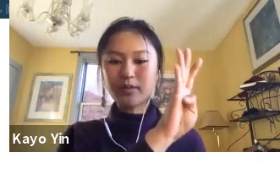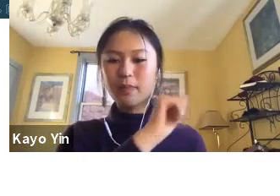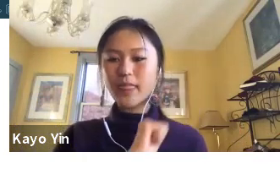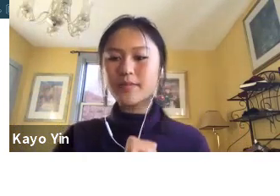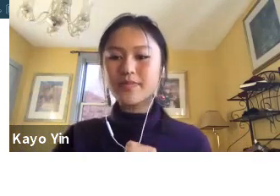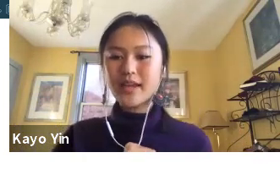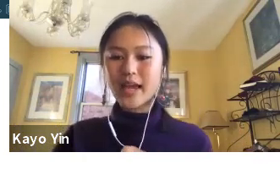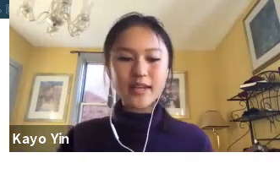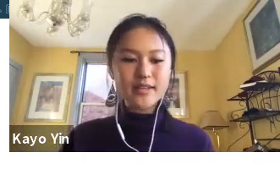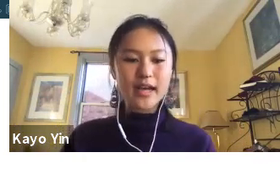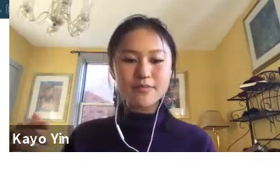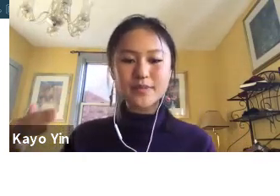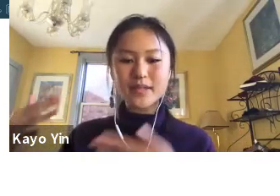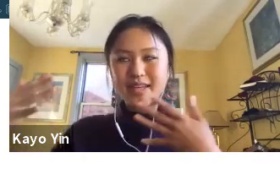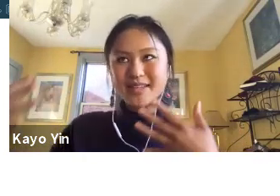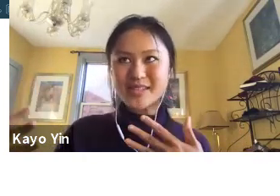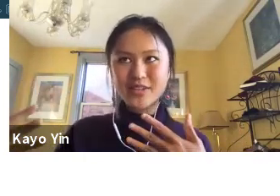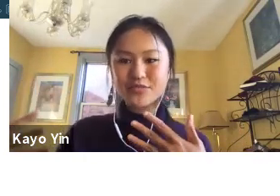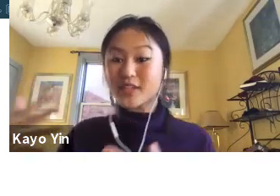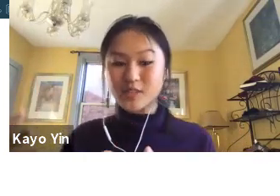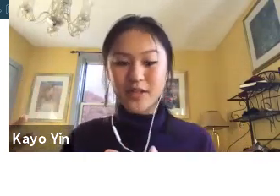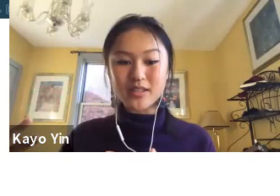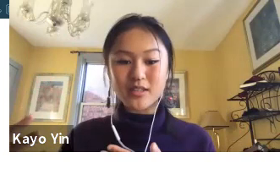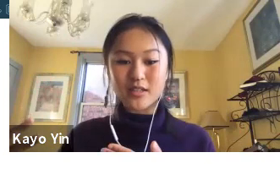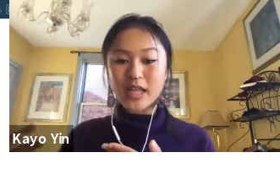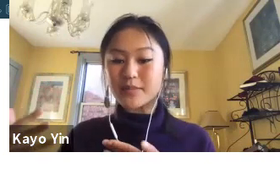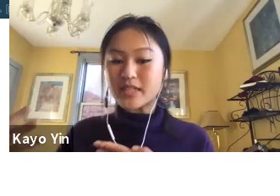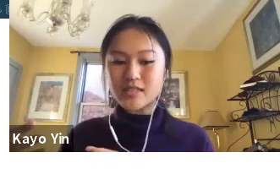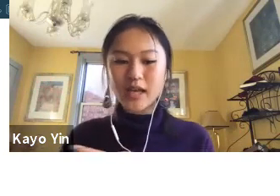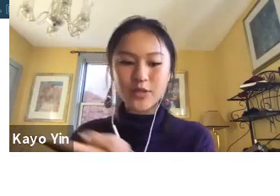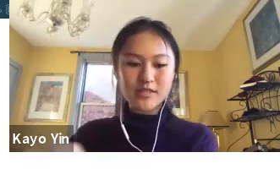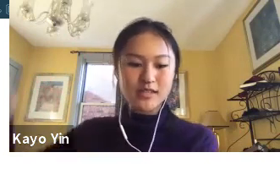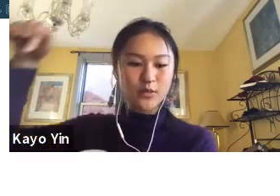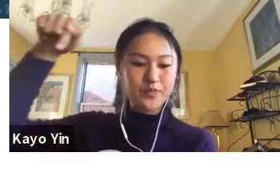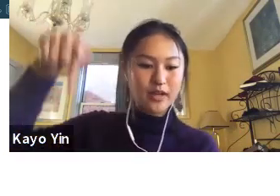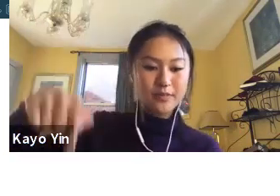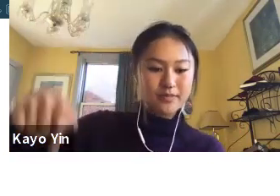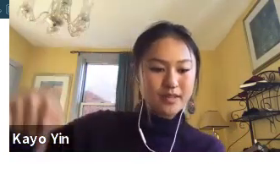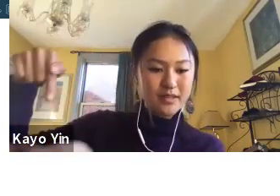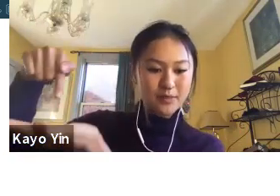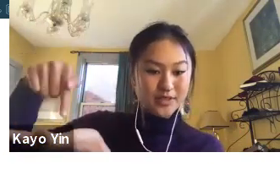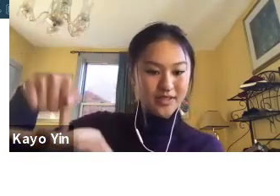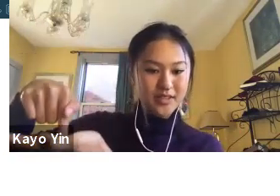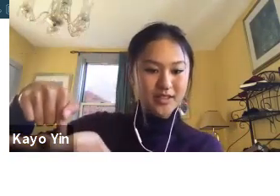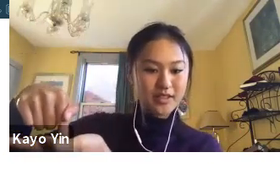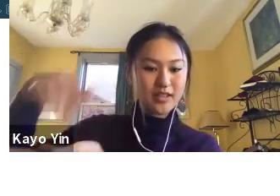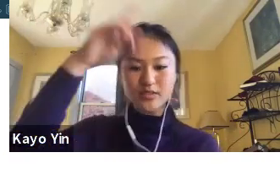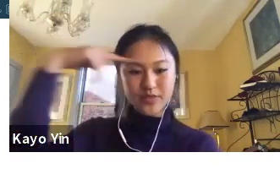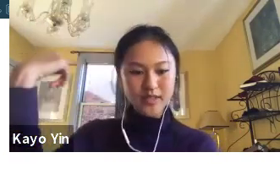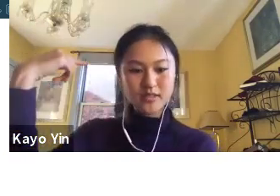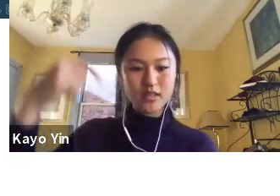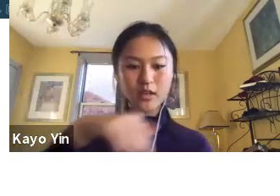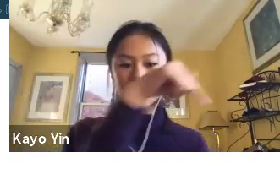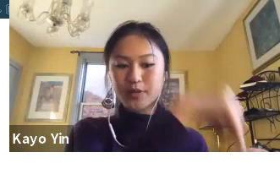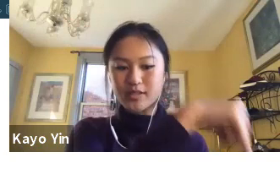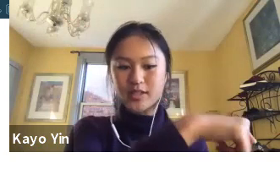Bob. And then like instead of finger spelling the name each time, we can say, so the person here is